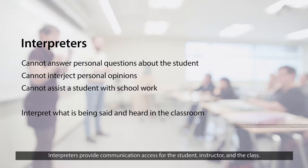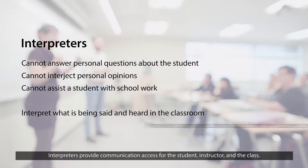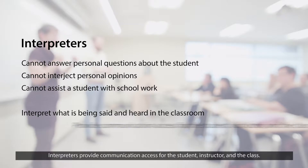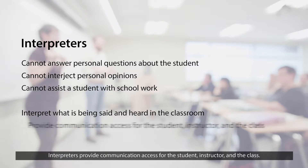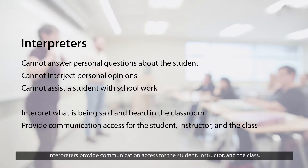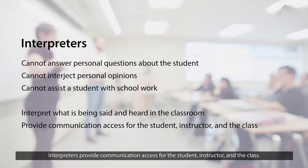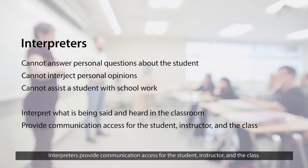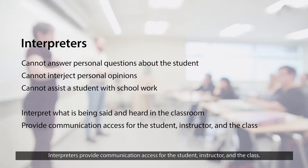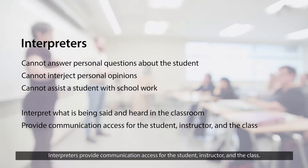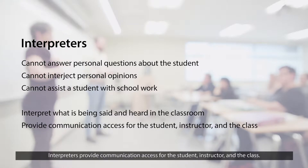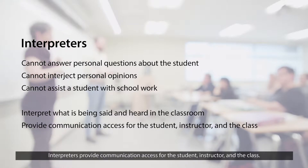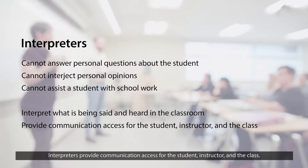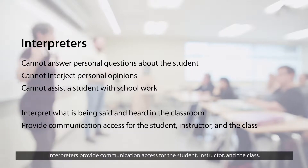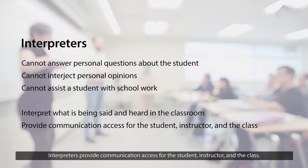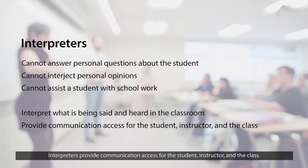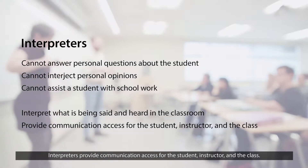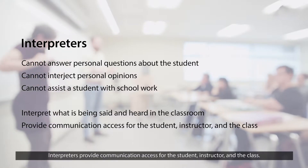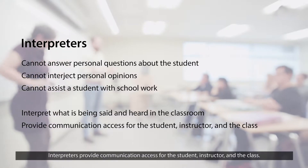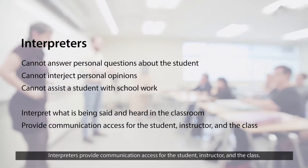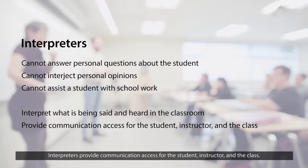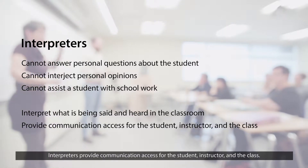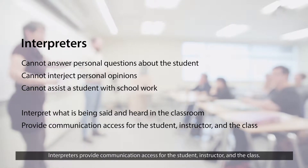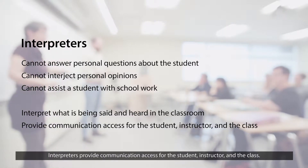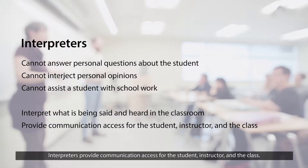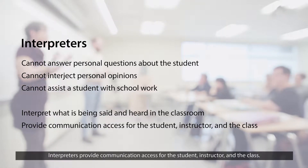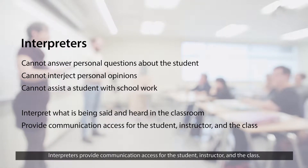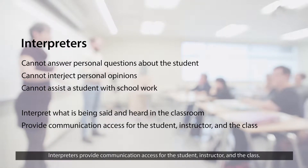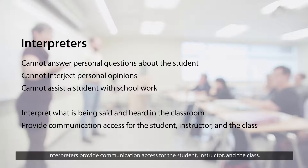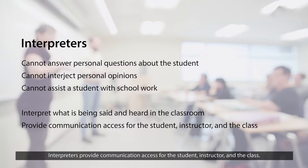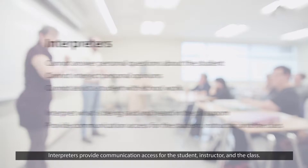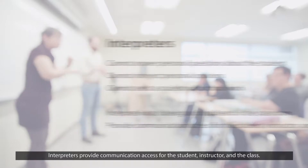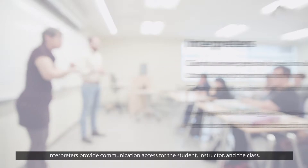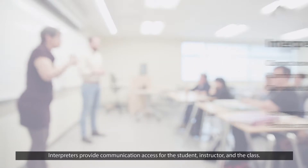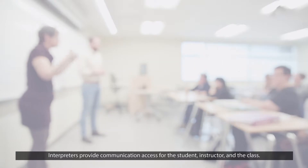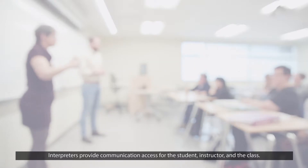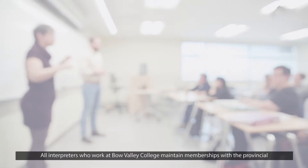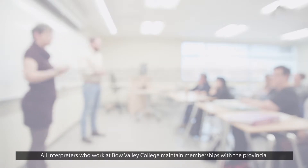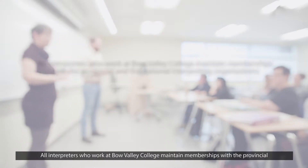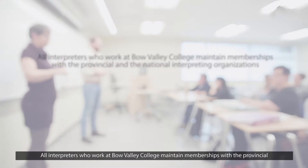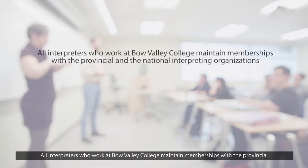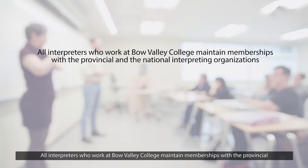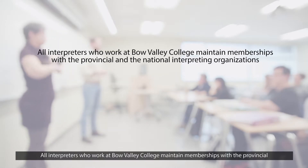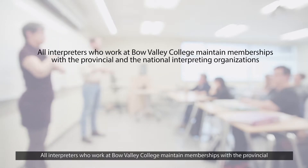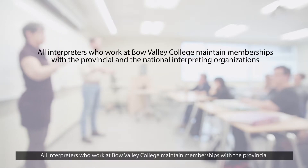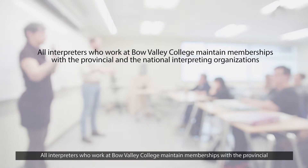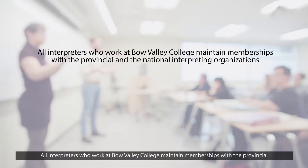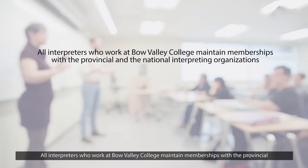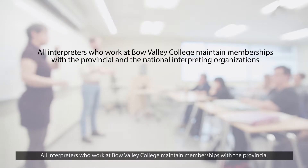Interpreters provide communication access for the student, instructor, and the class. All interpreters who work at Bow Valley College